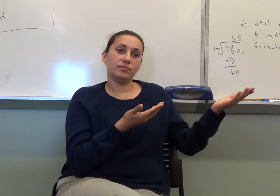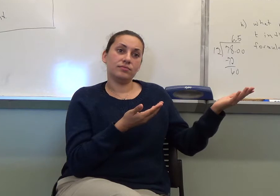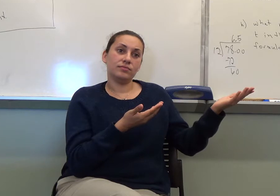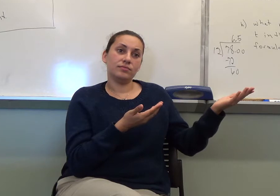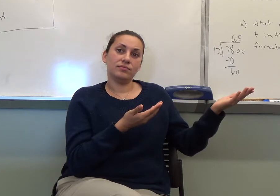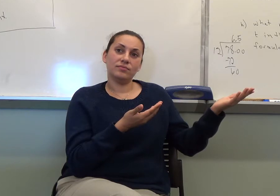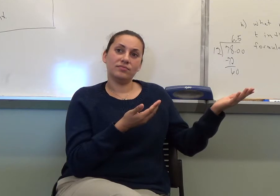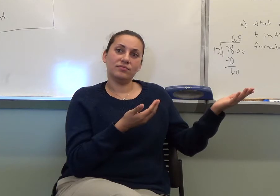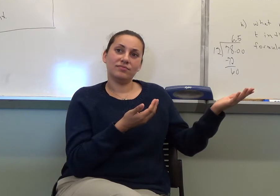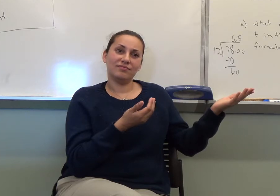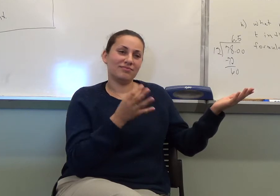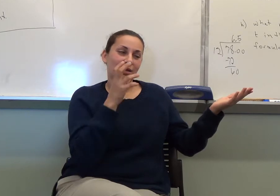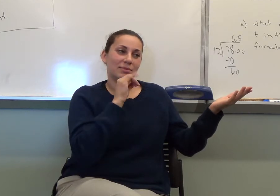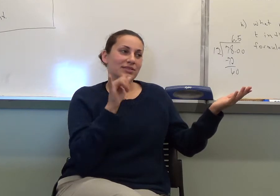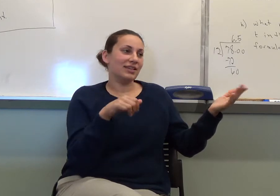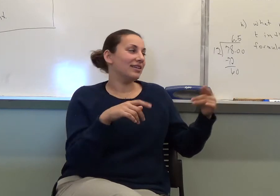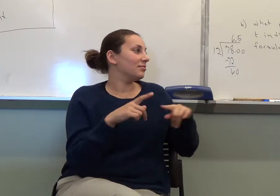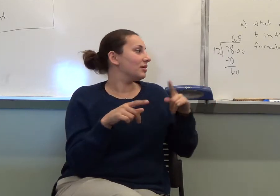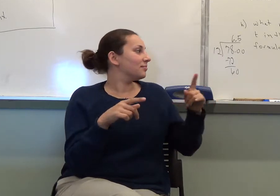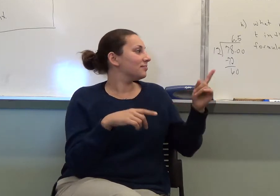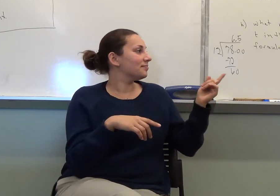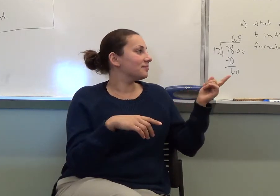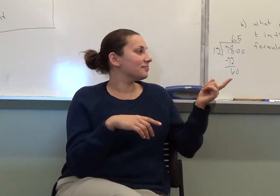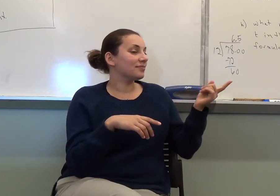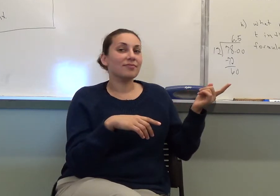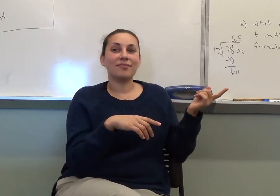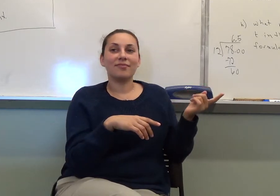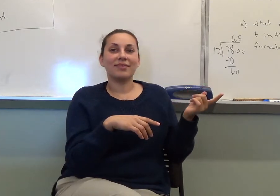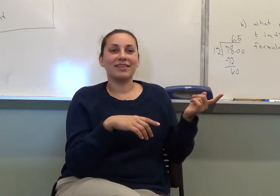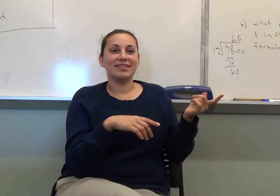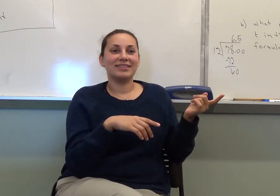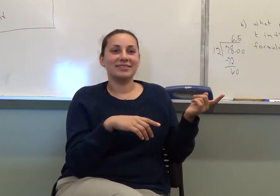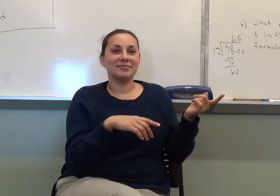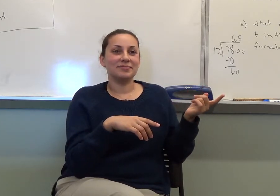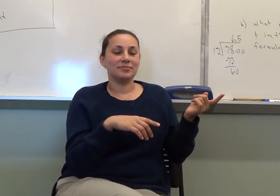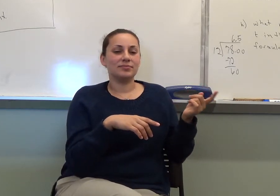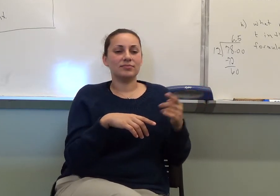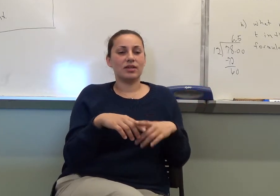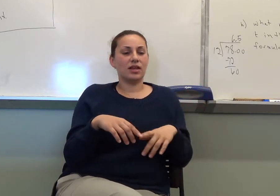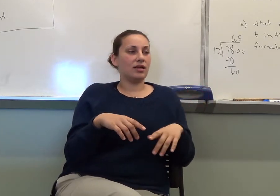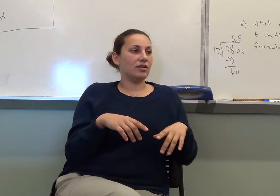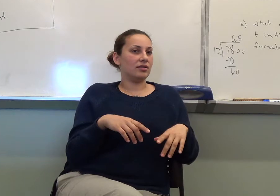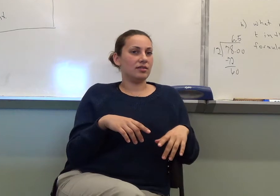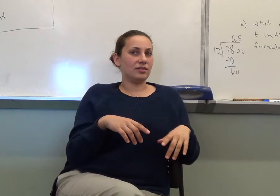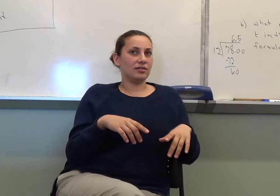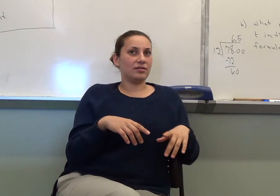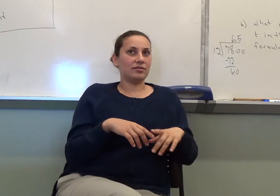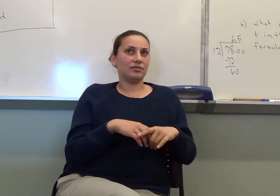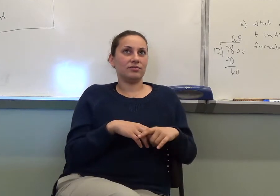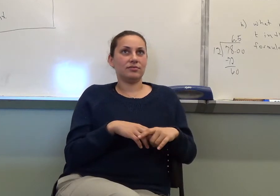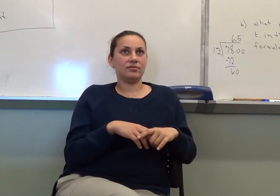All right? And it's not, it's not way out of reason to do